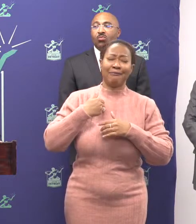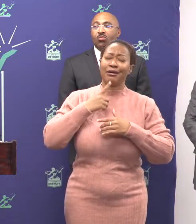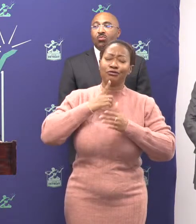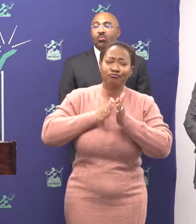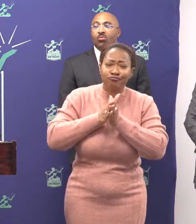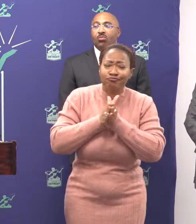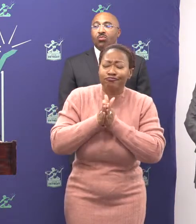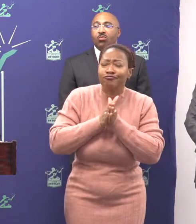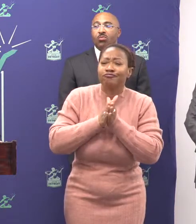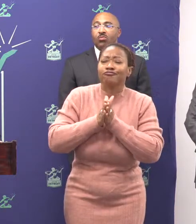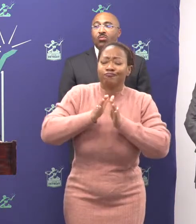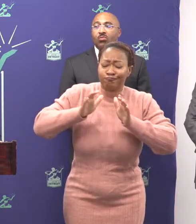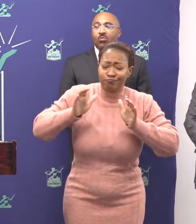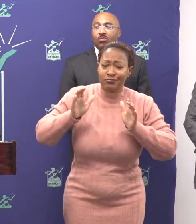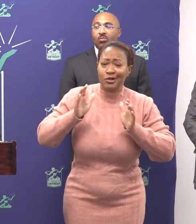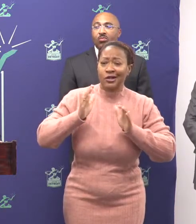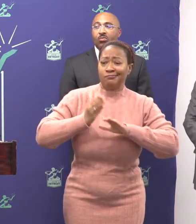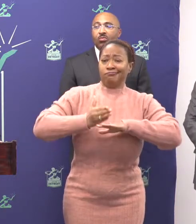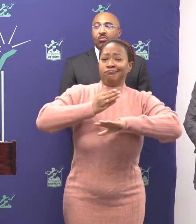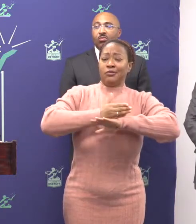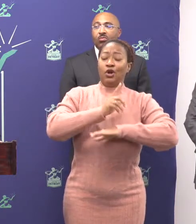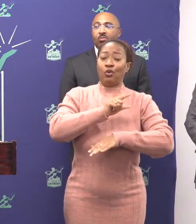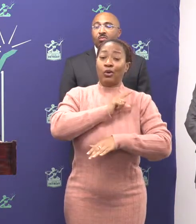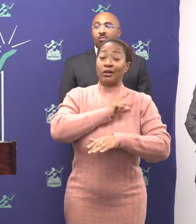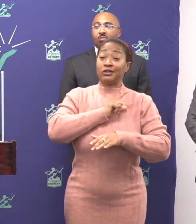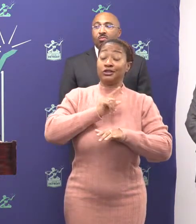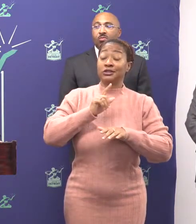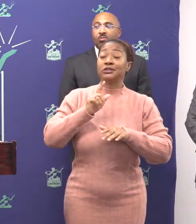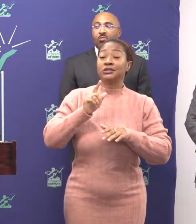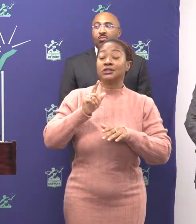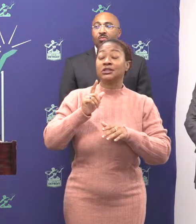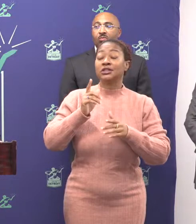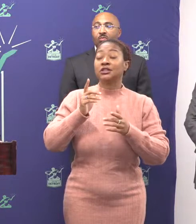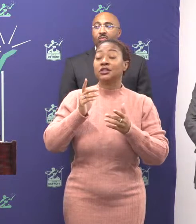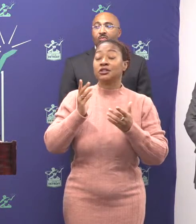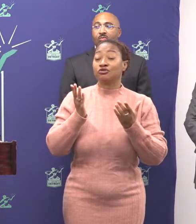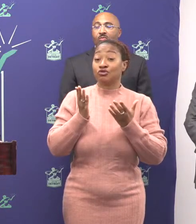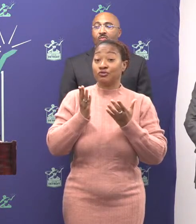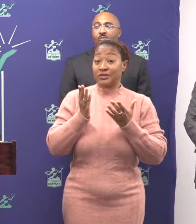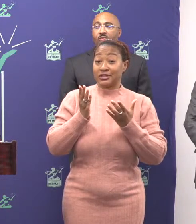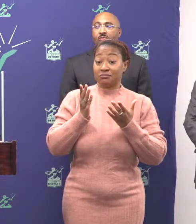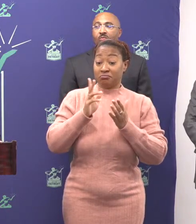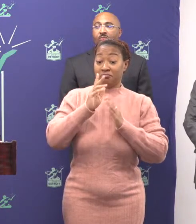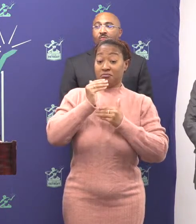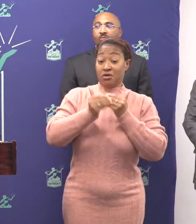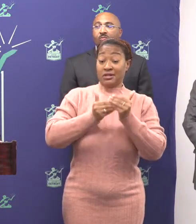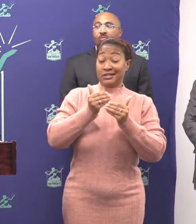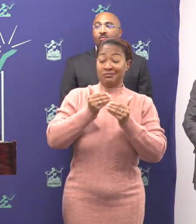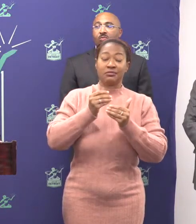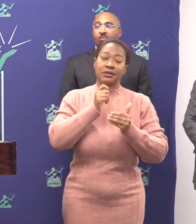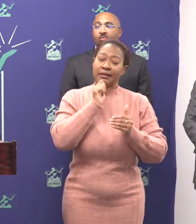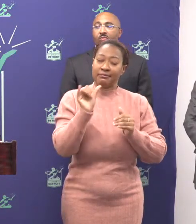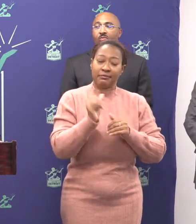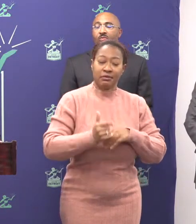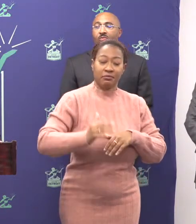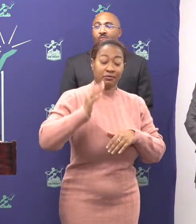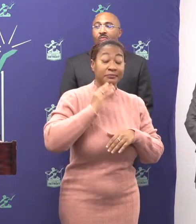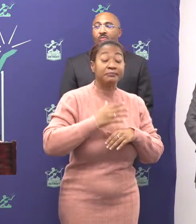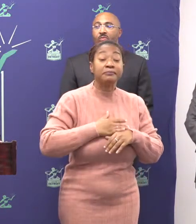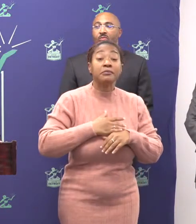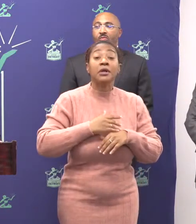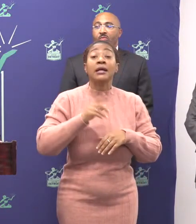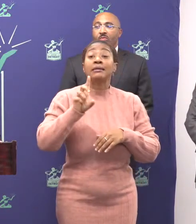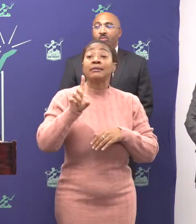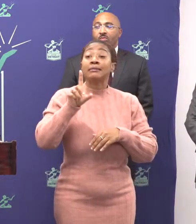robust quality assurance process, much more so than the one that's in place today. DDOT employees will gather